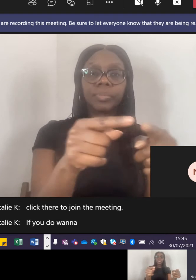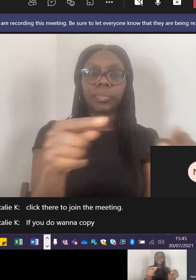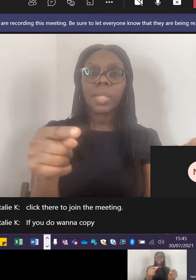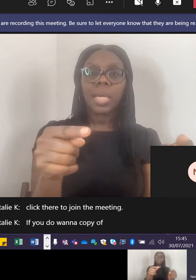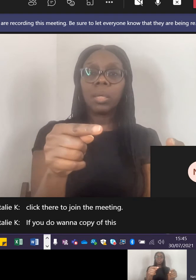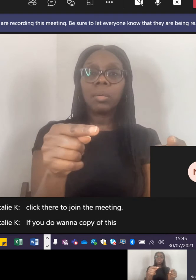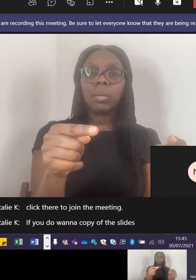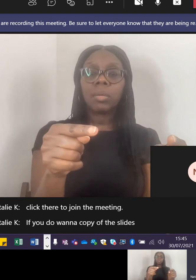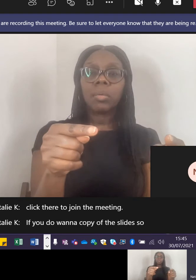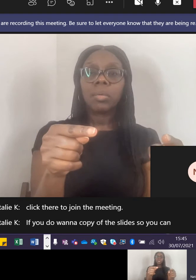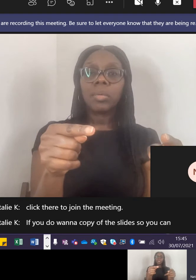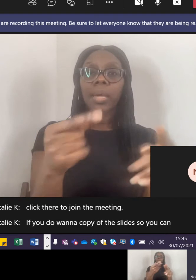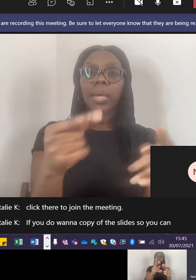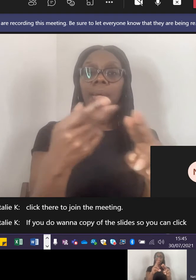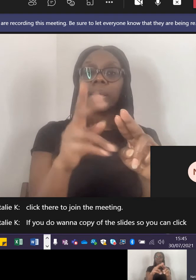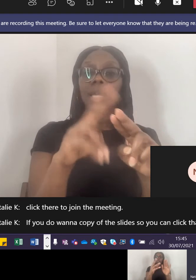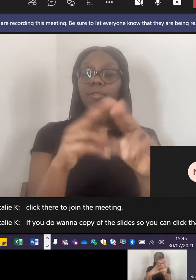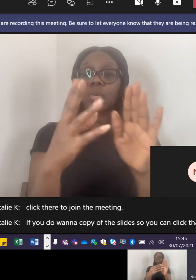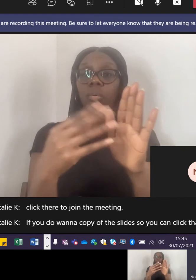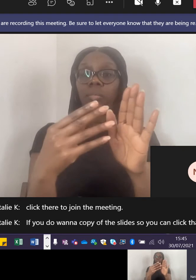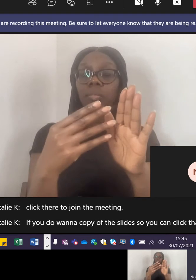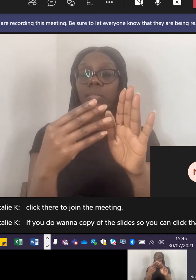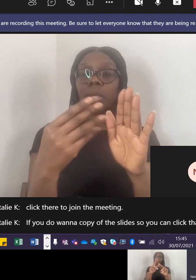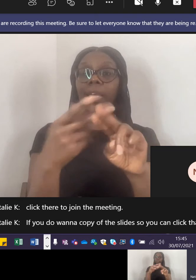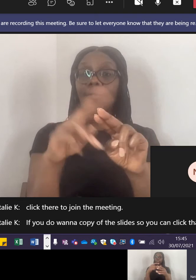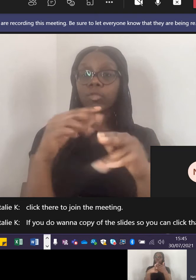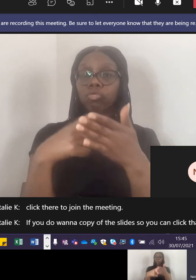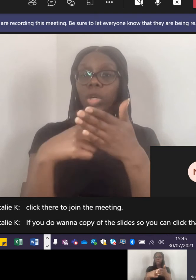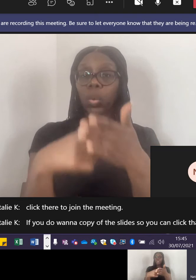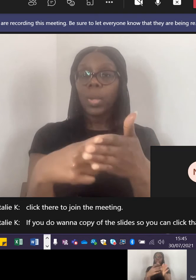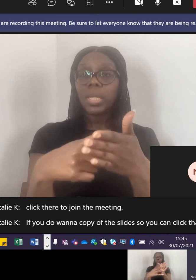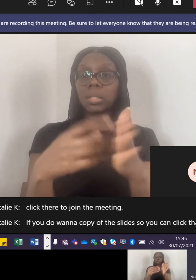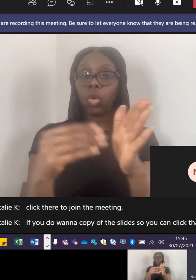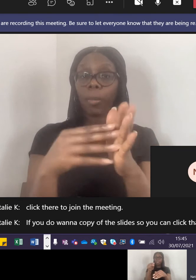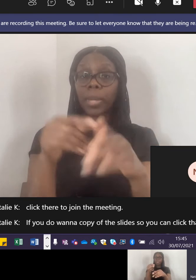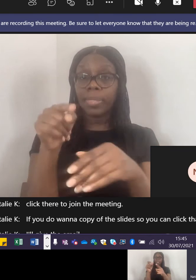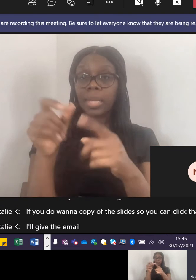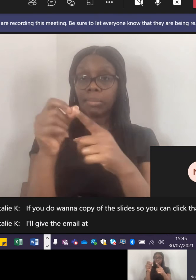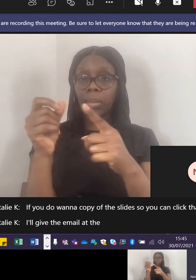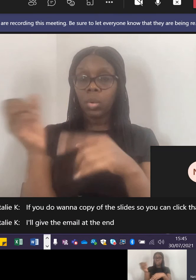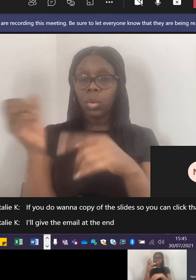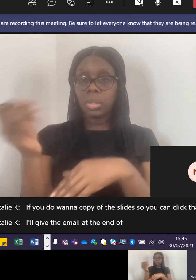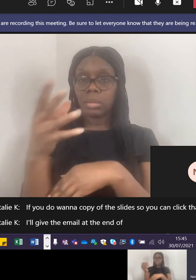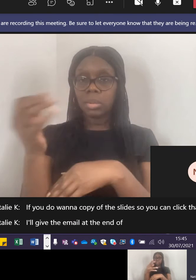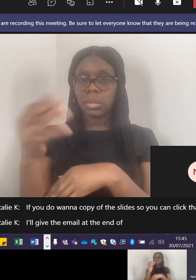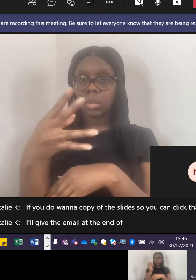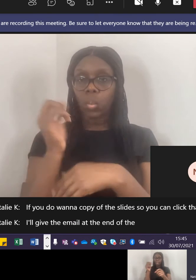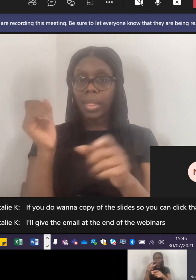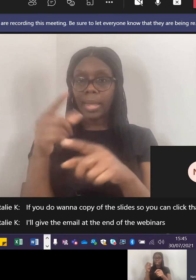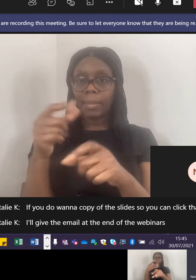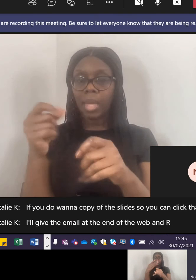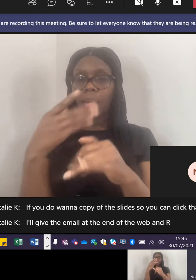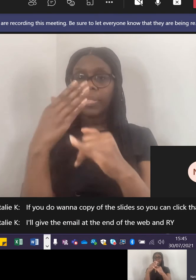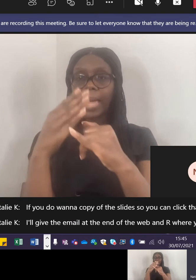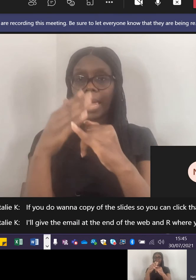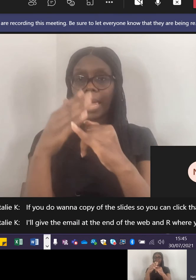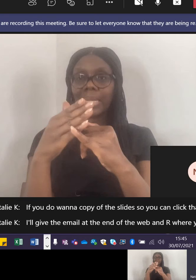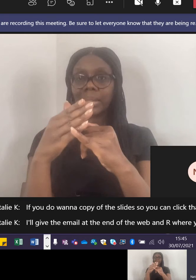the slides, you can click that link. I'll give the email at the end of the webinar where you